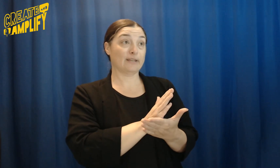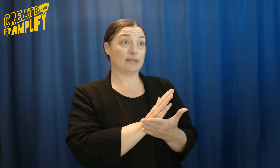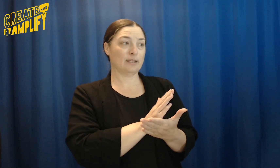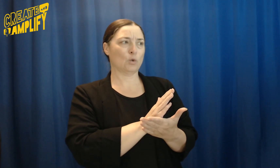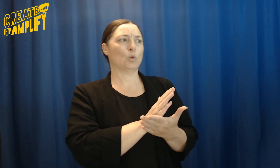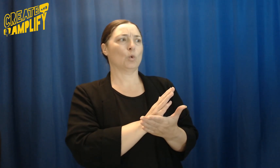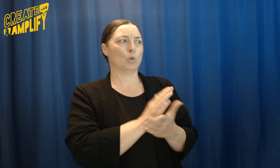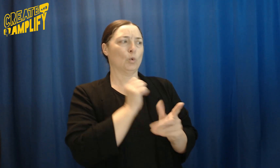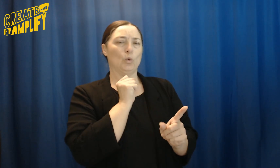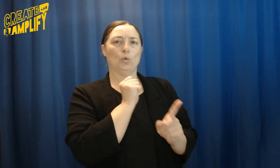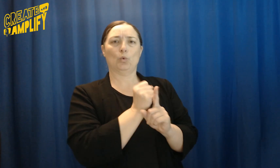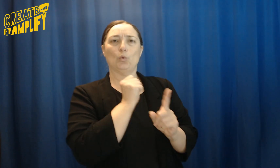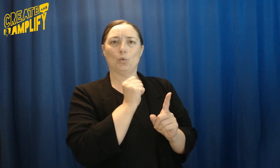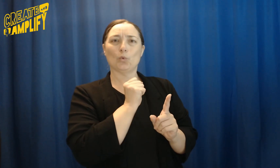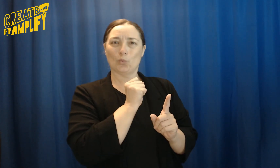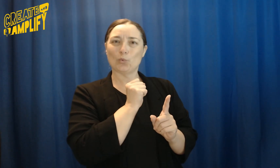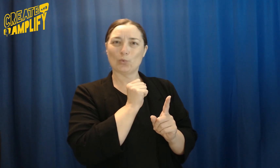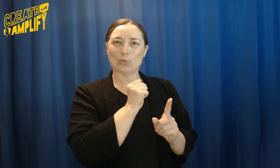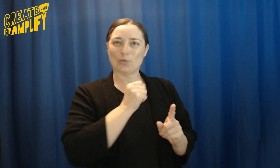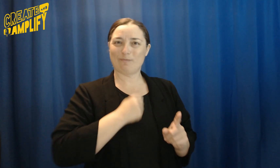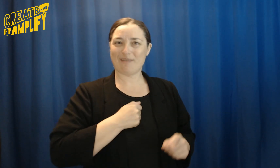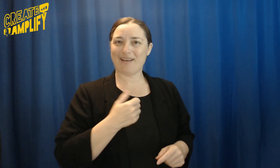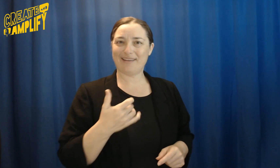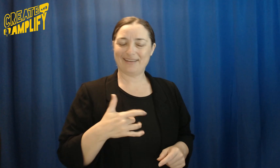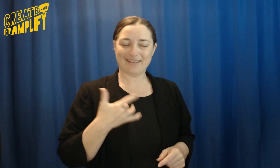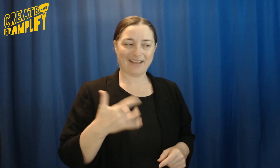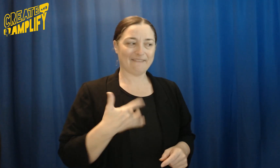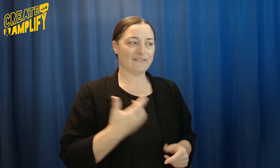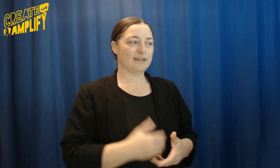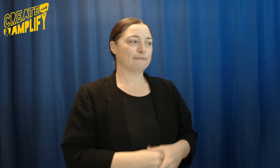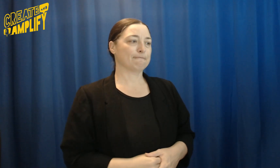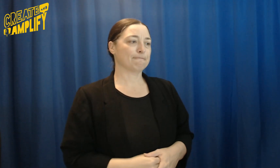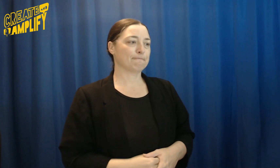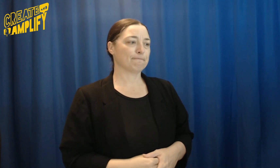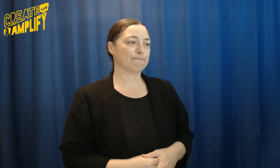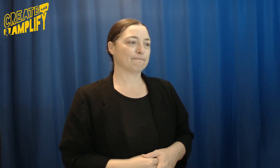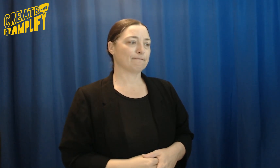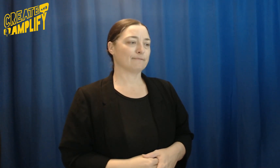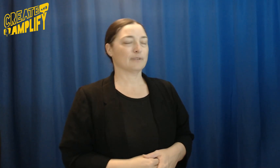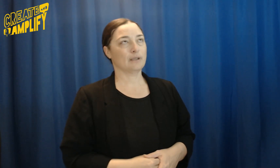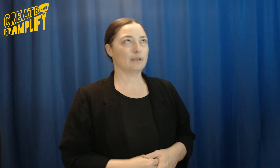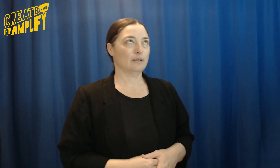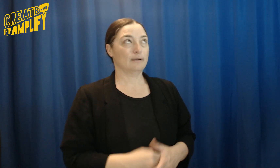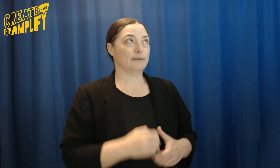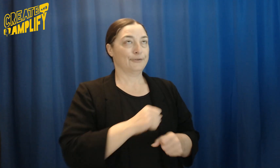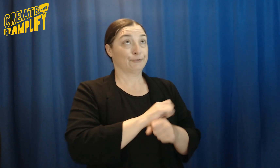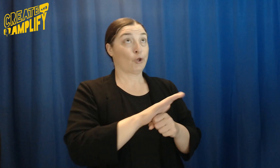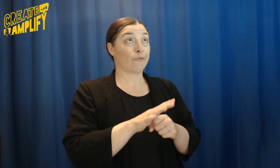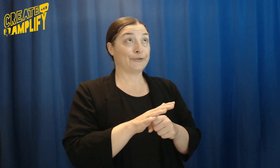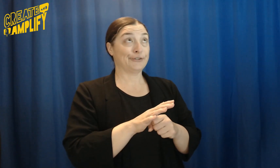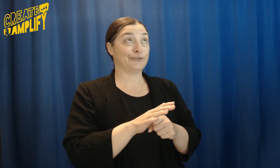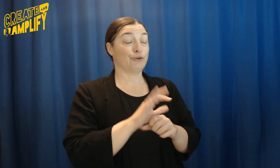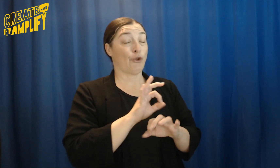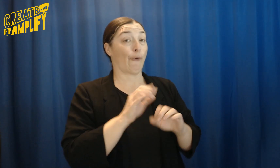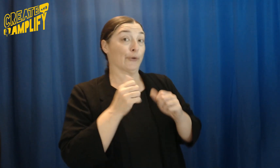life works, and I wouldn't say it's really good that happened, but it did divert my